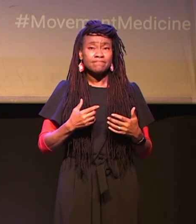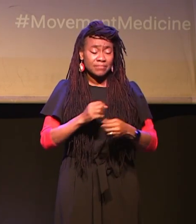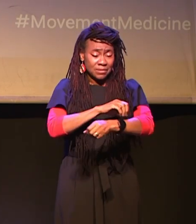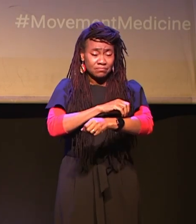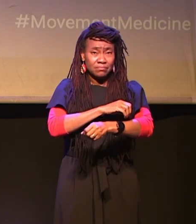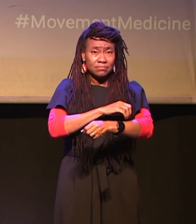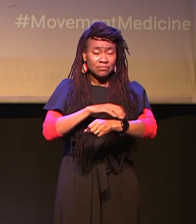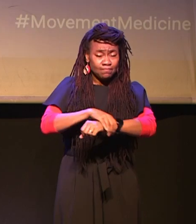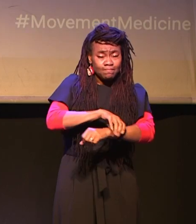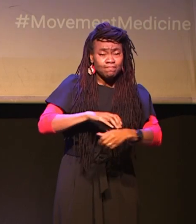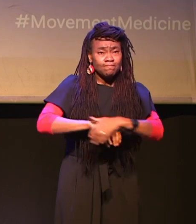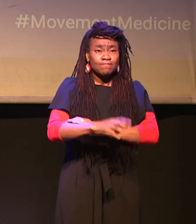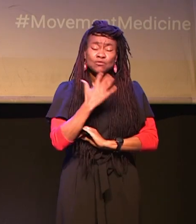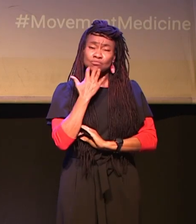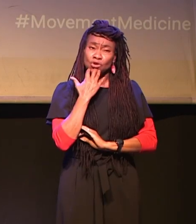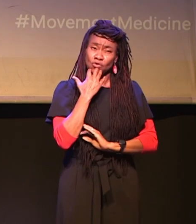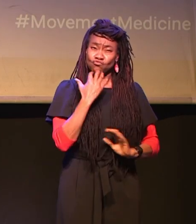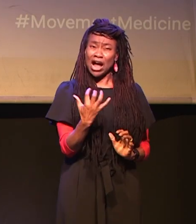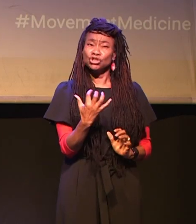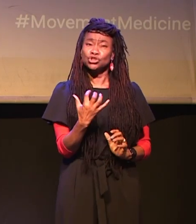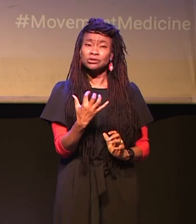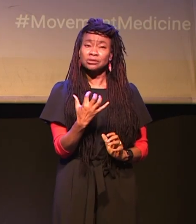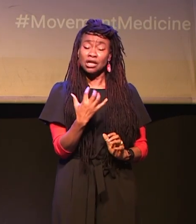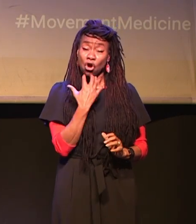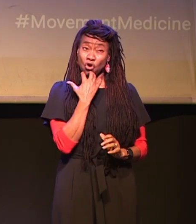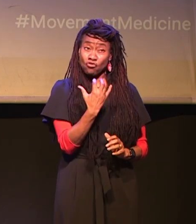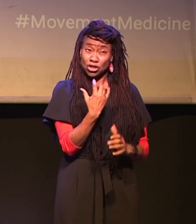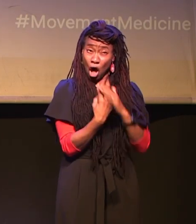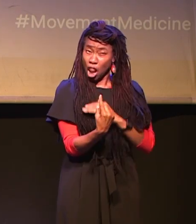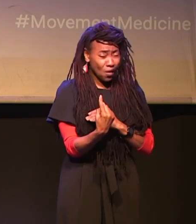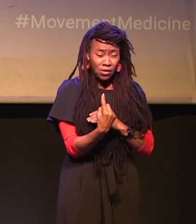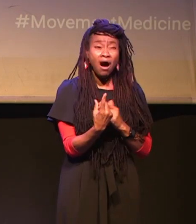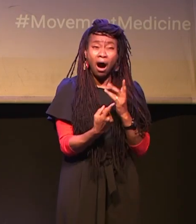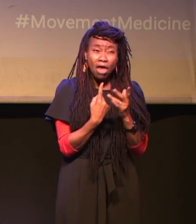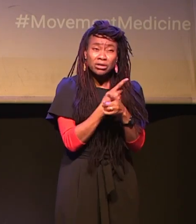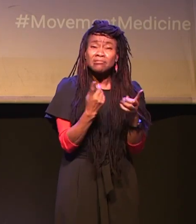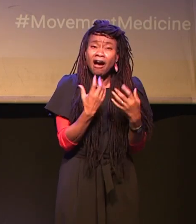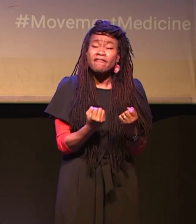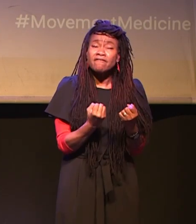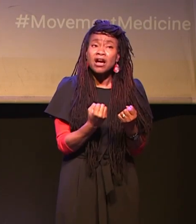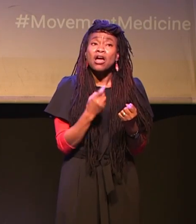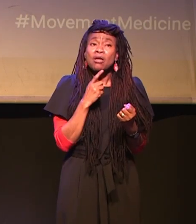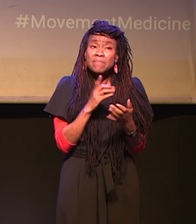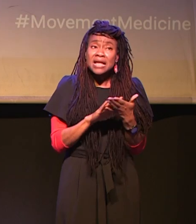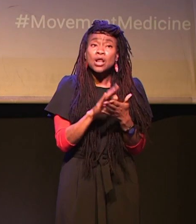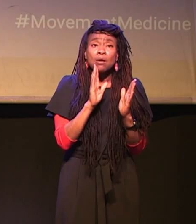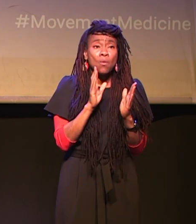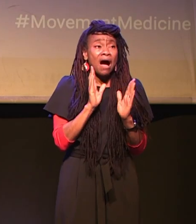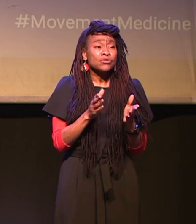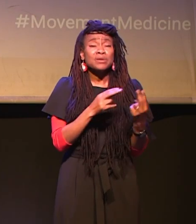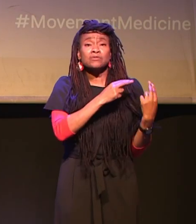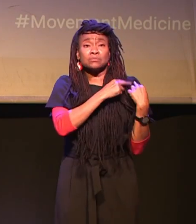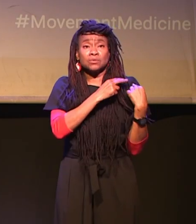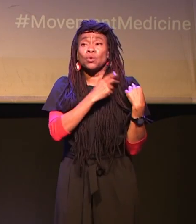um, courageous and know that that courage isn't going to be held alone, that there are others, and that is going to generate accountability. Like,